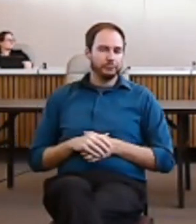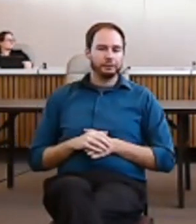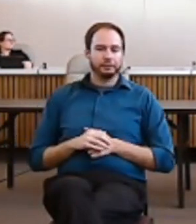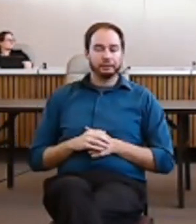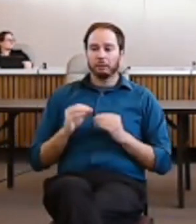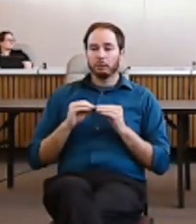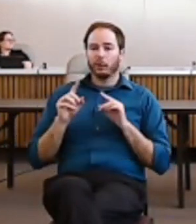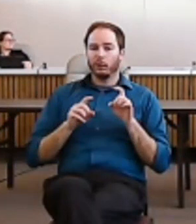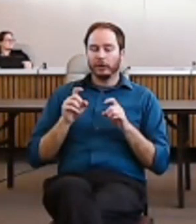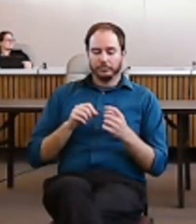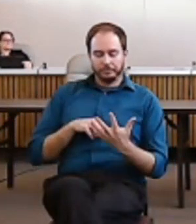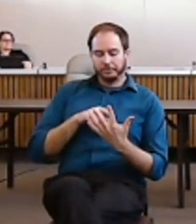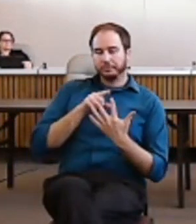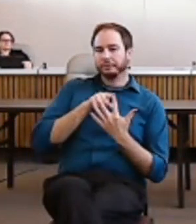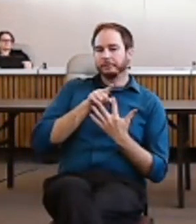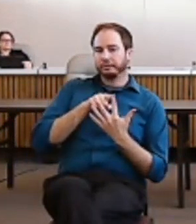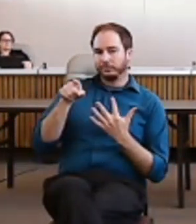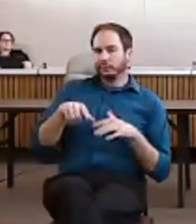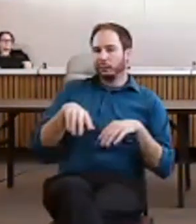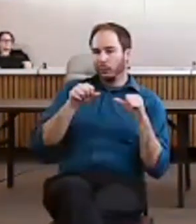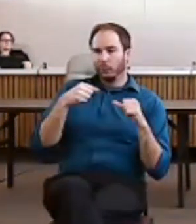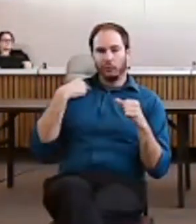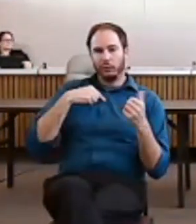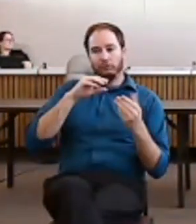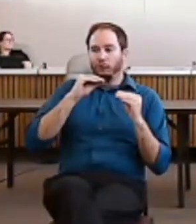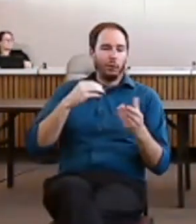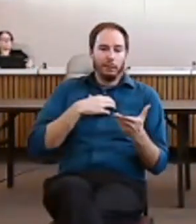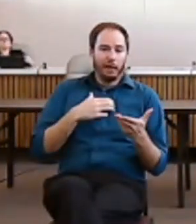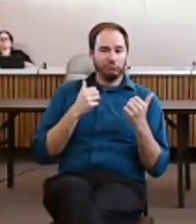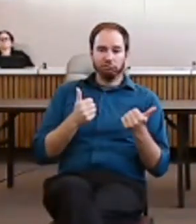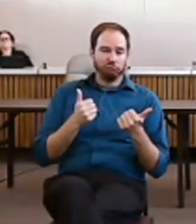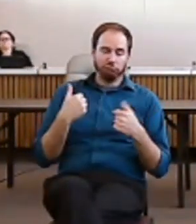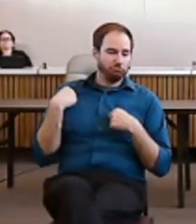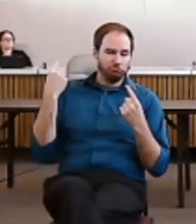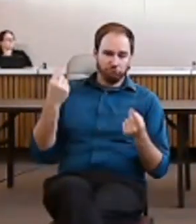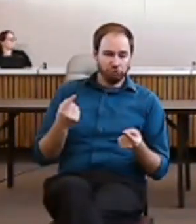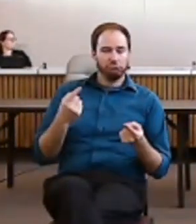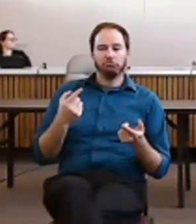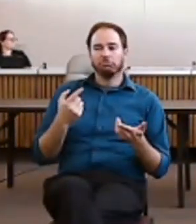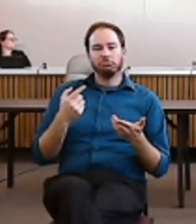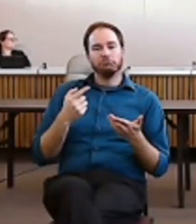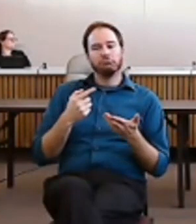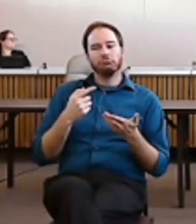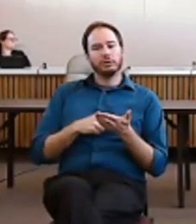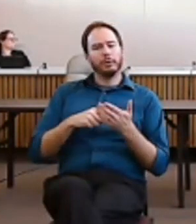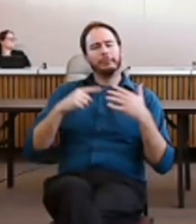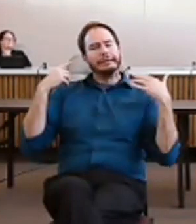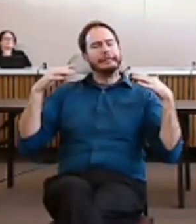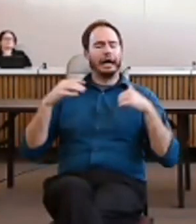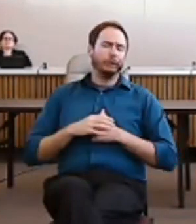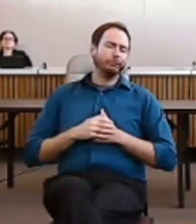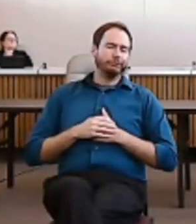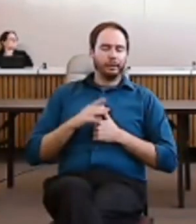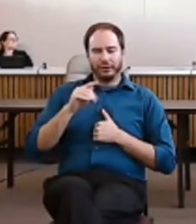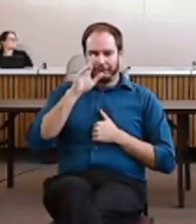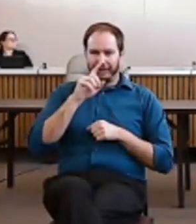Other questions? In all the years that they've run this, we've never had a complaint. Thank you. Sometimes sound comes up as an issue, but it's never been never